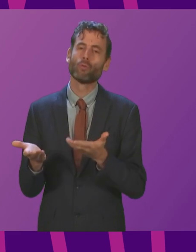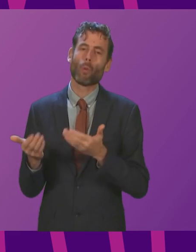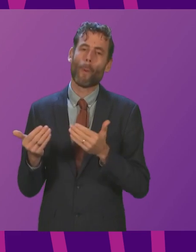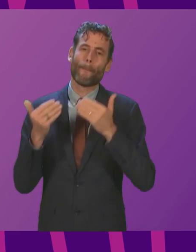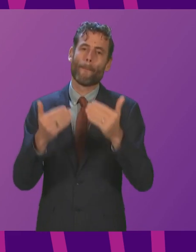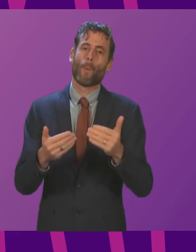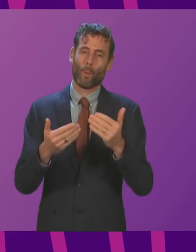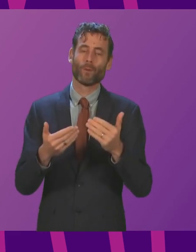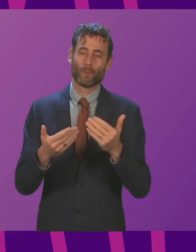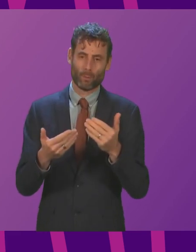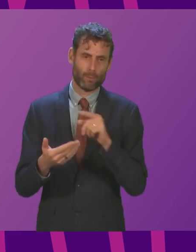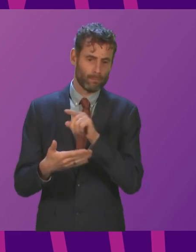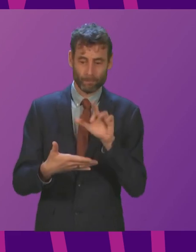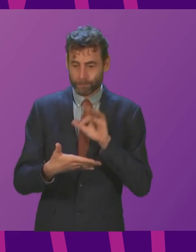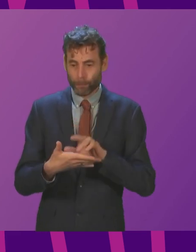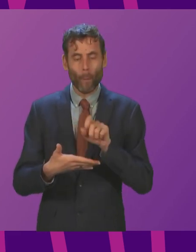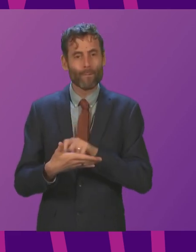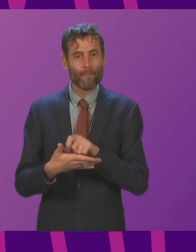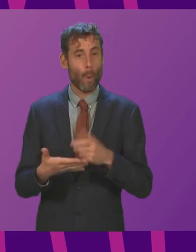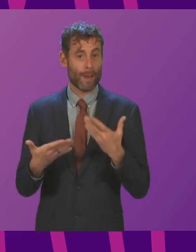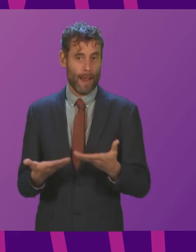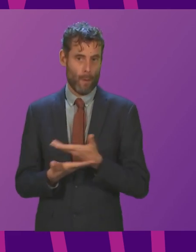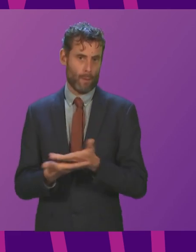a vote and members should cast their votes now.